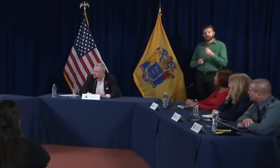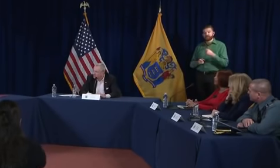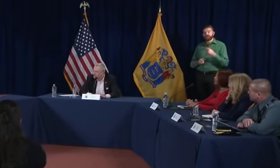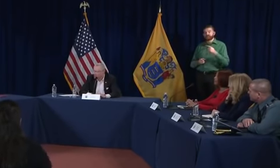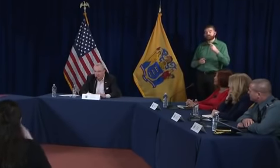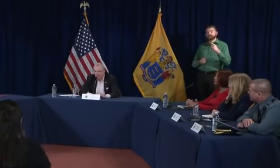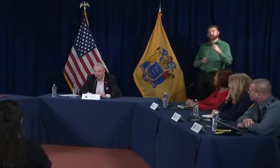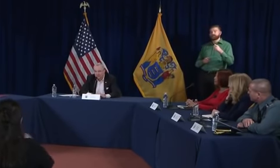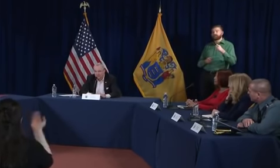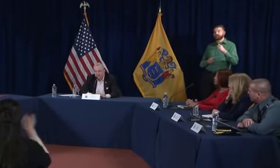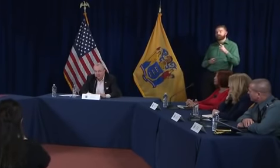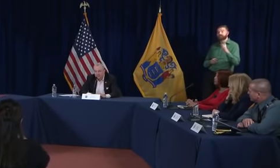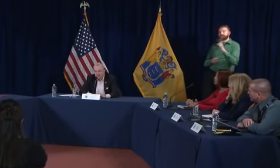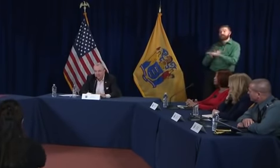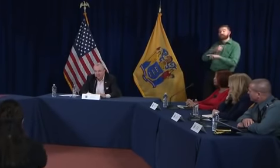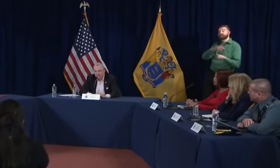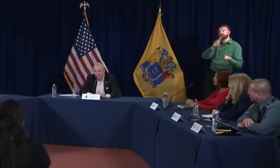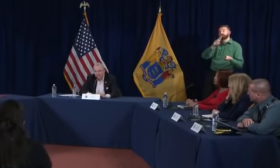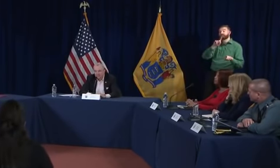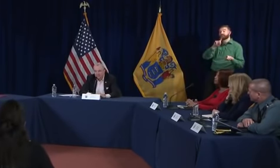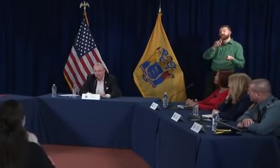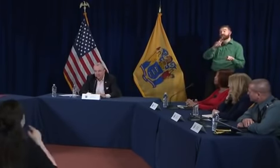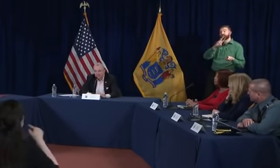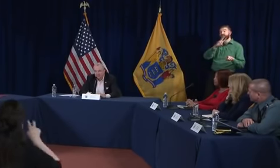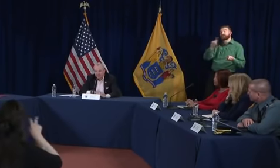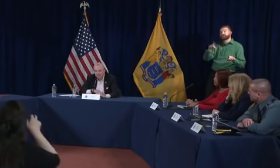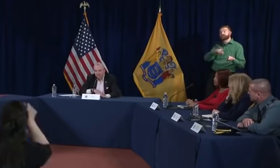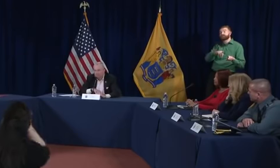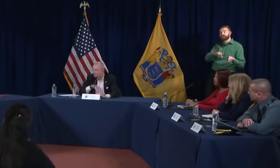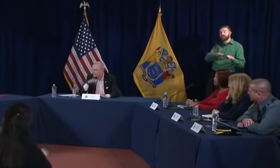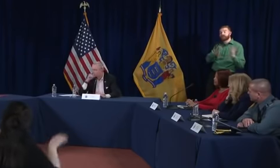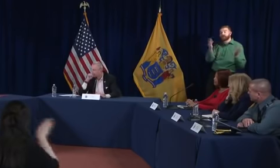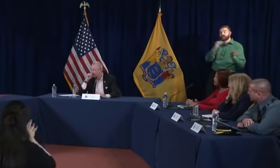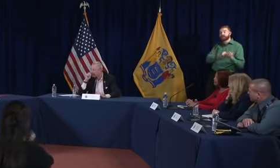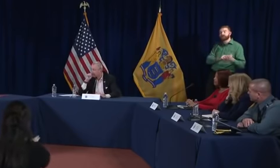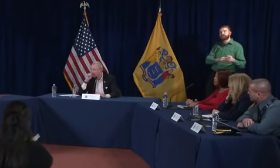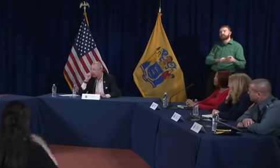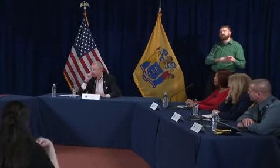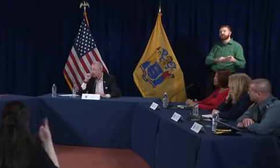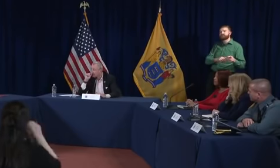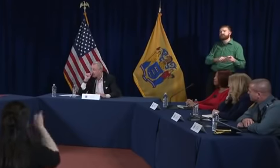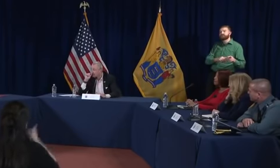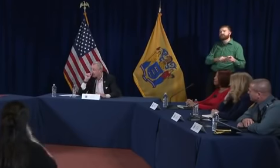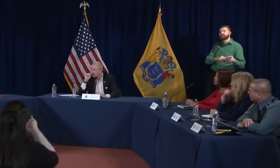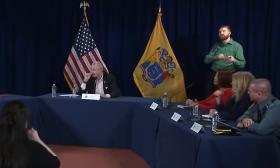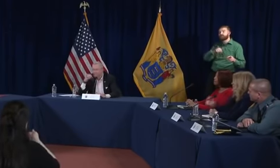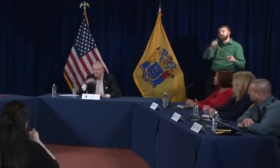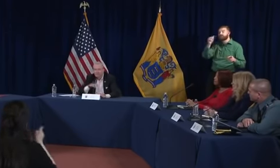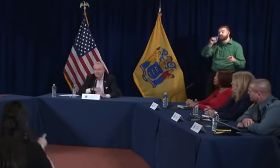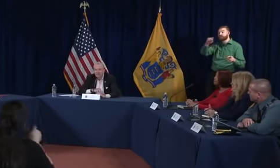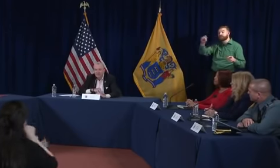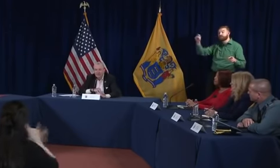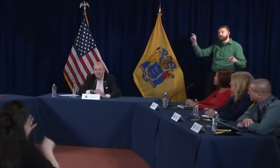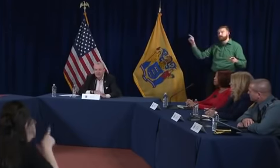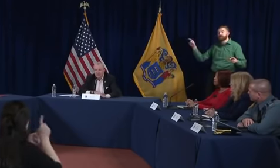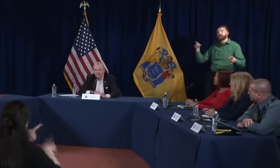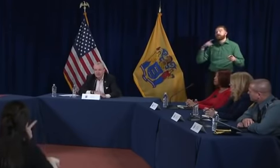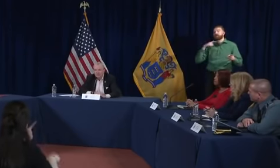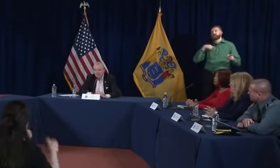at every closed hospital in the last 10 years, and most of them were not able to be brought